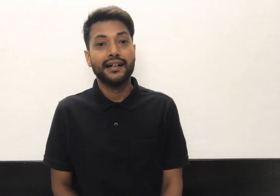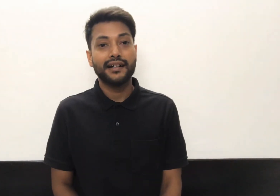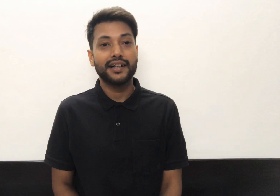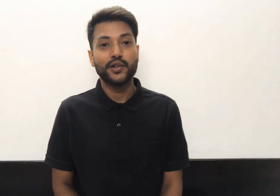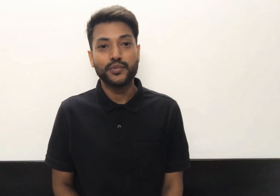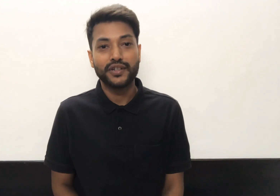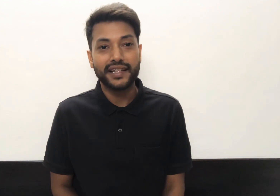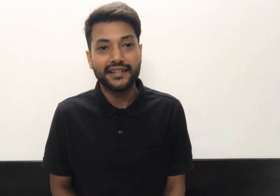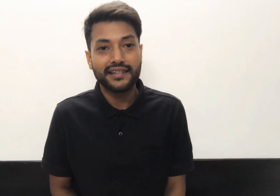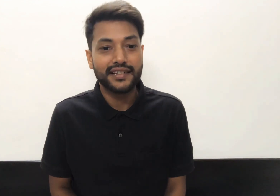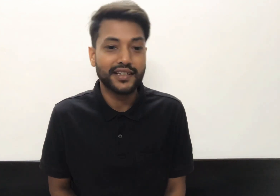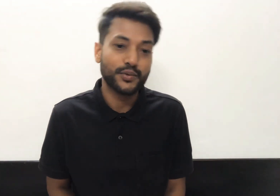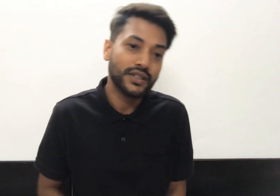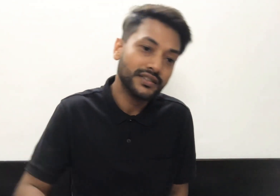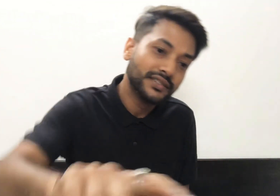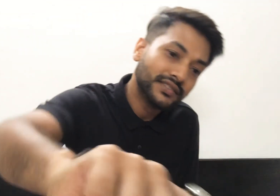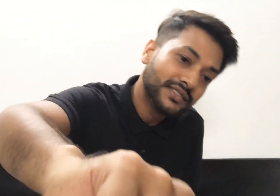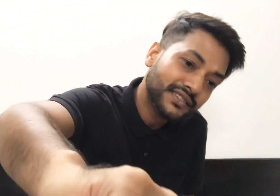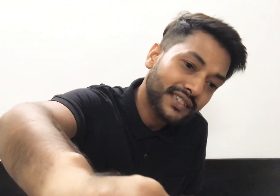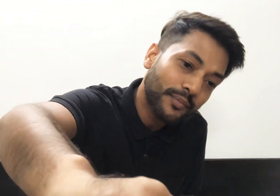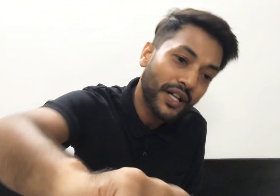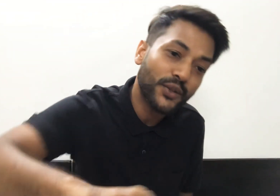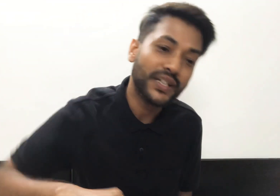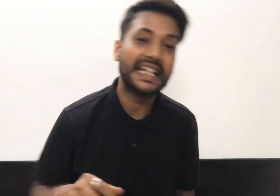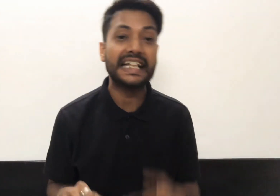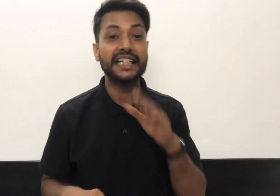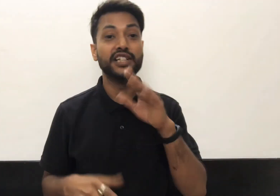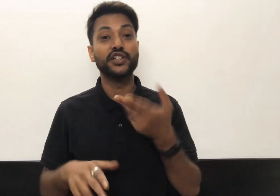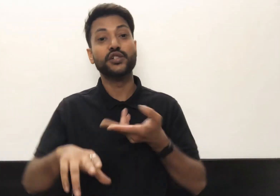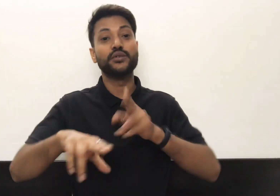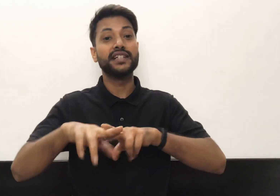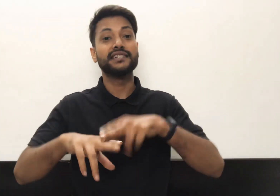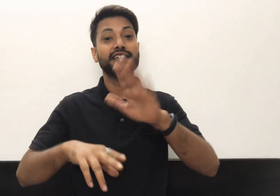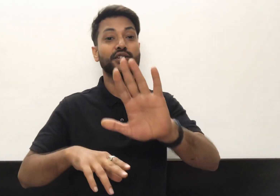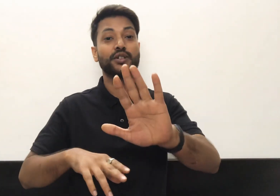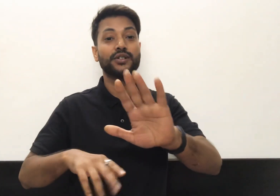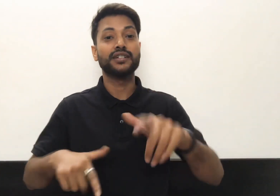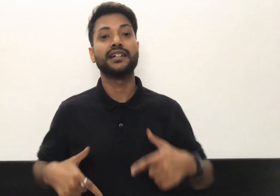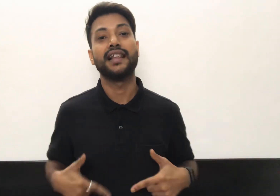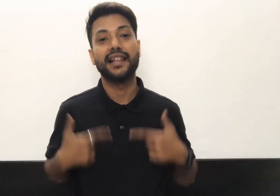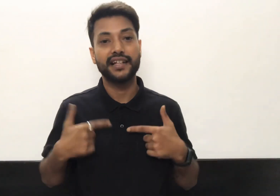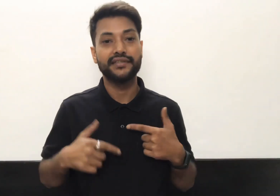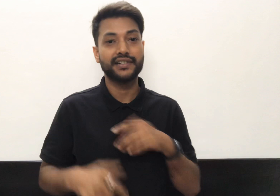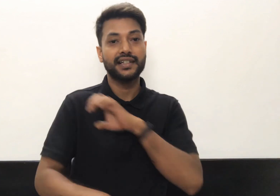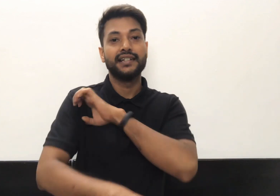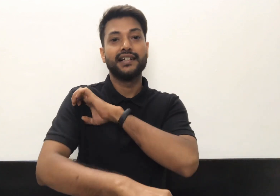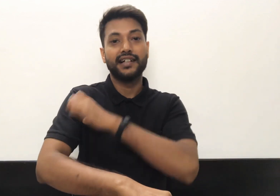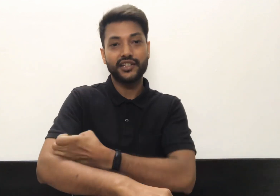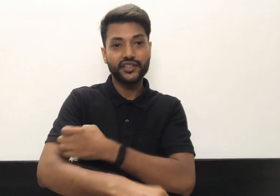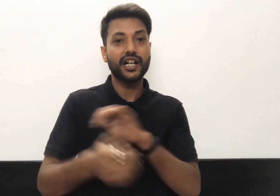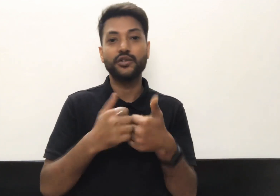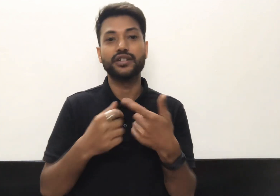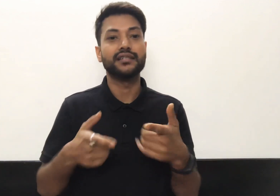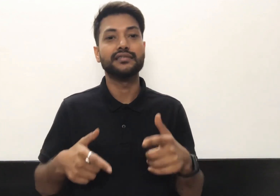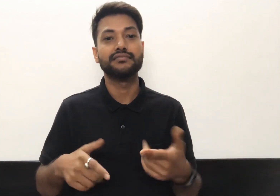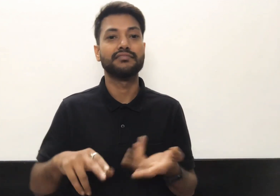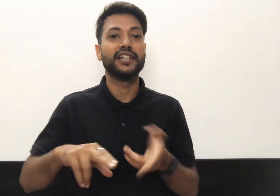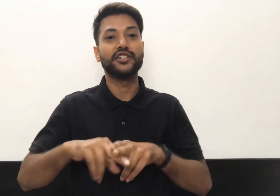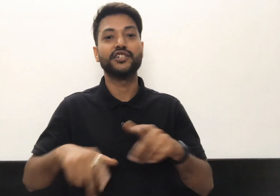I hope you like it. It was about increasing your life energy, how you can increase your